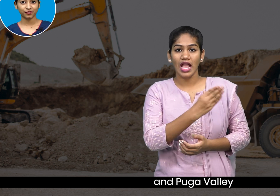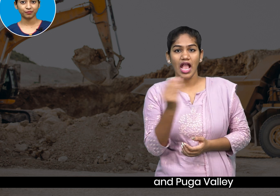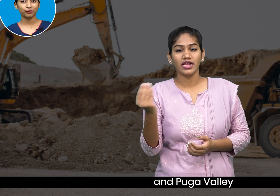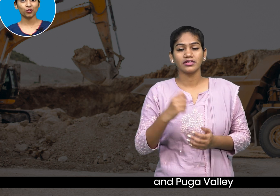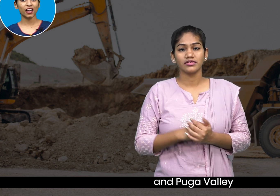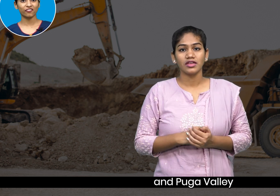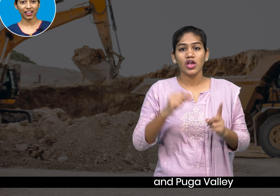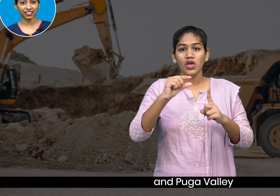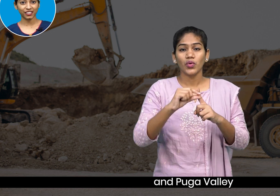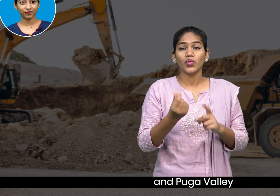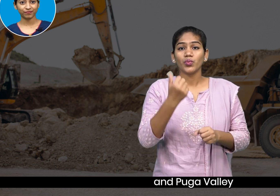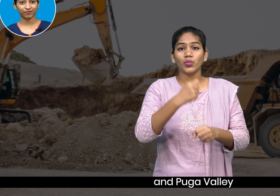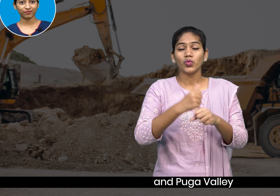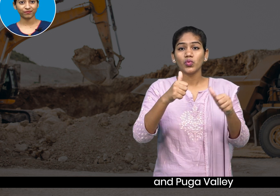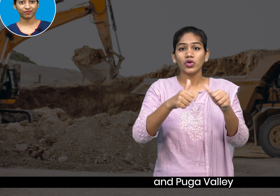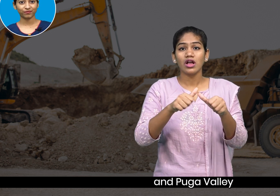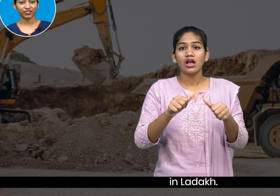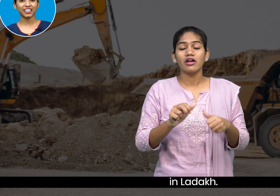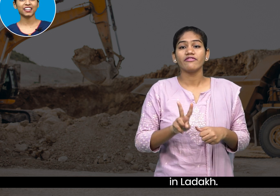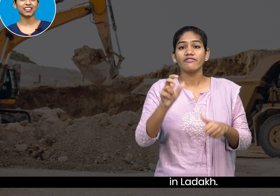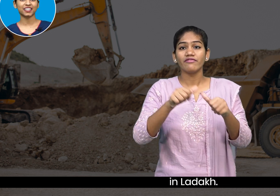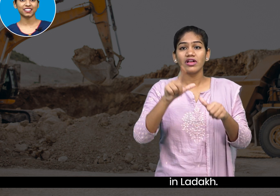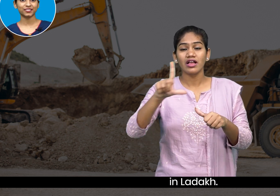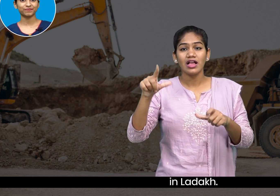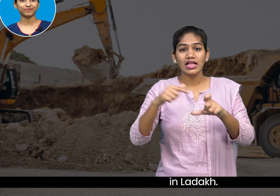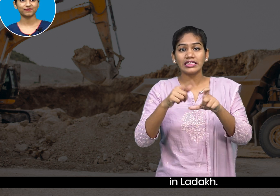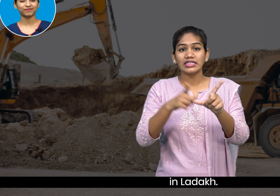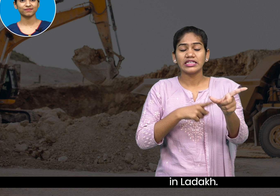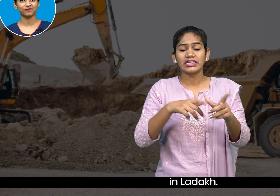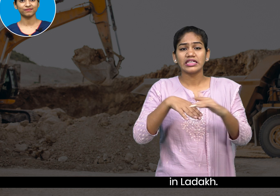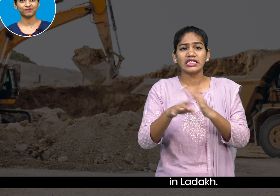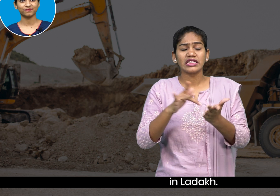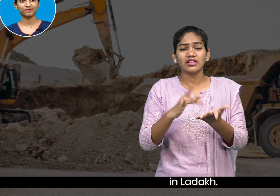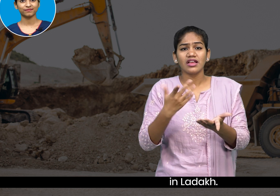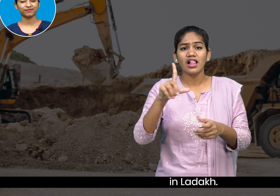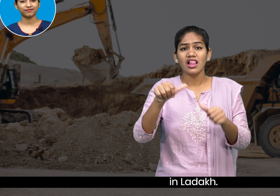and Puga Valley in Ladakh.